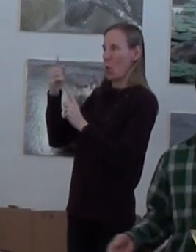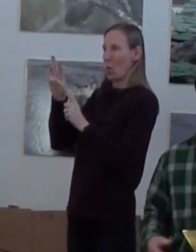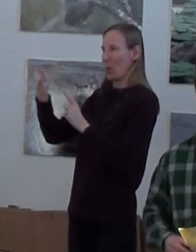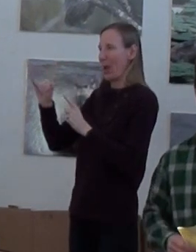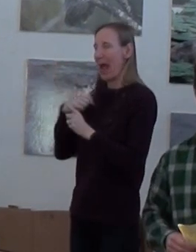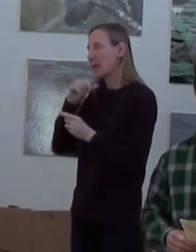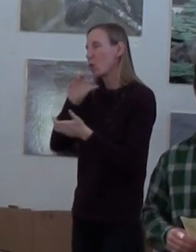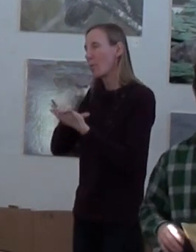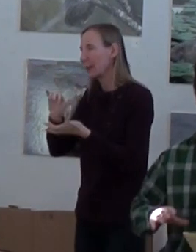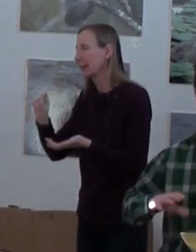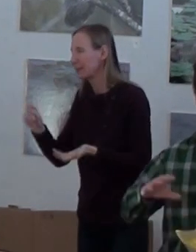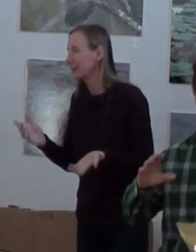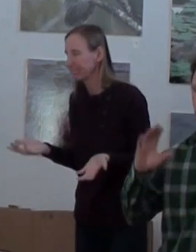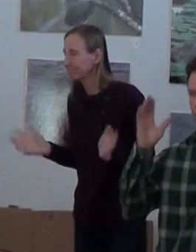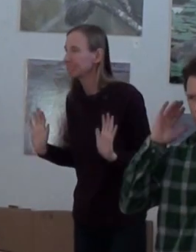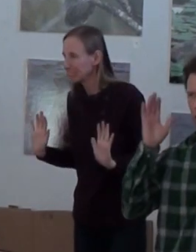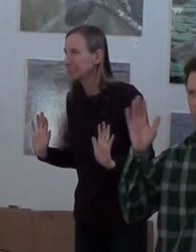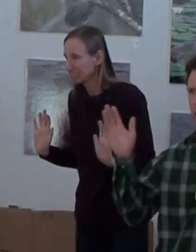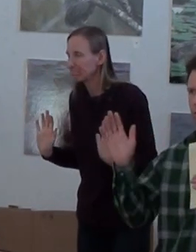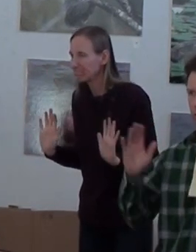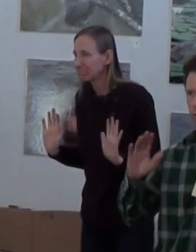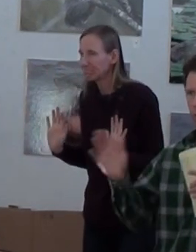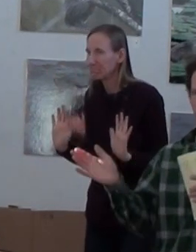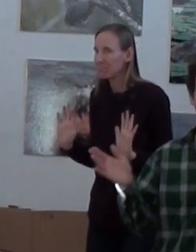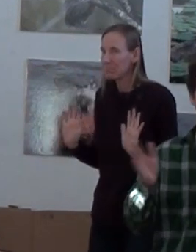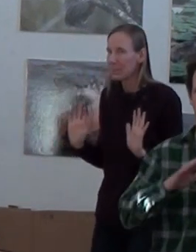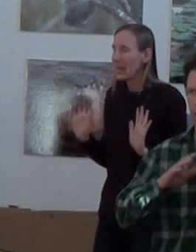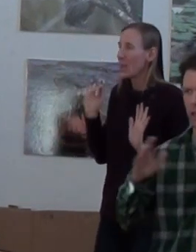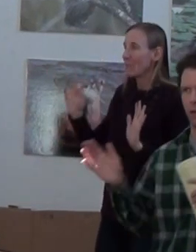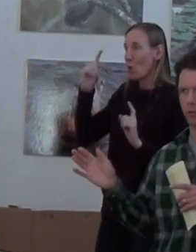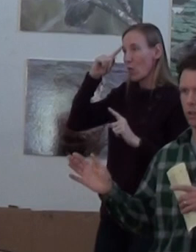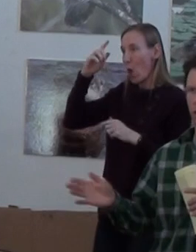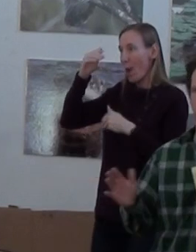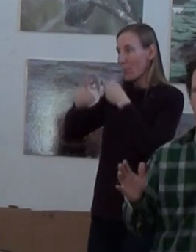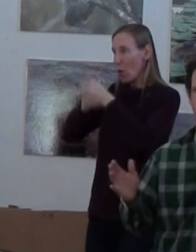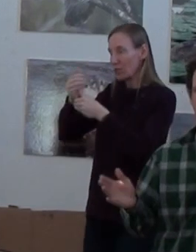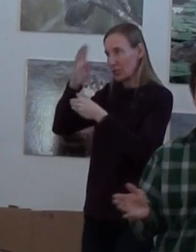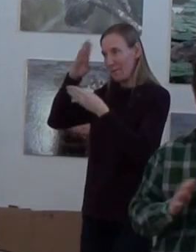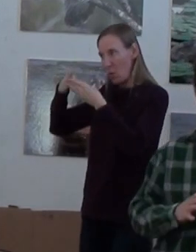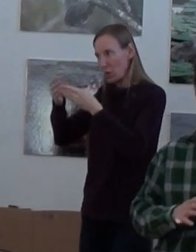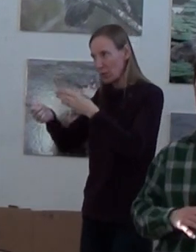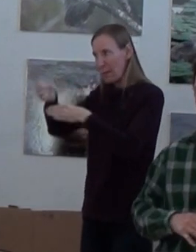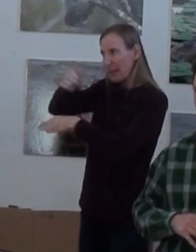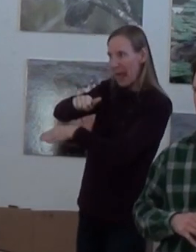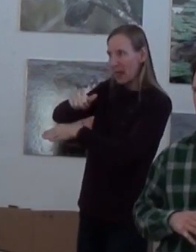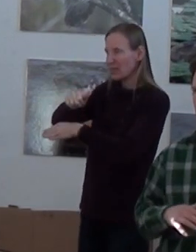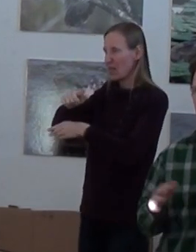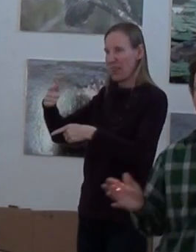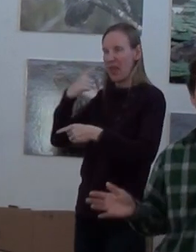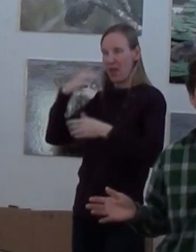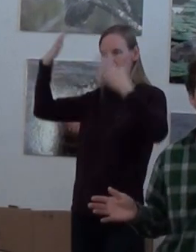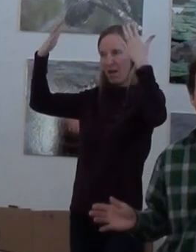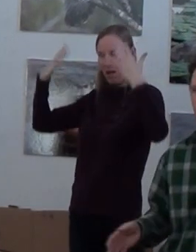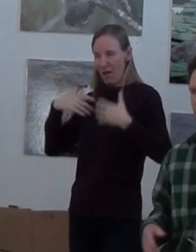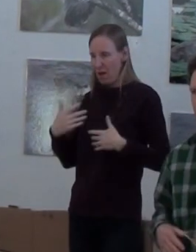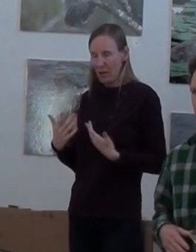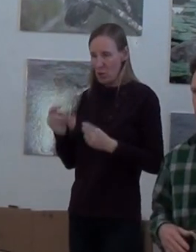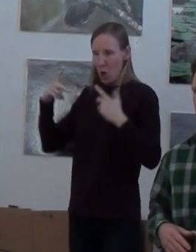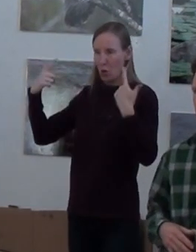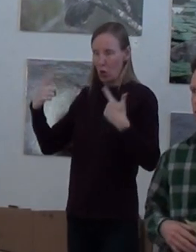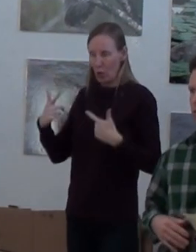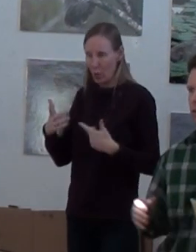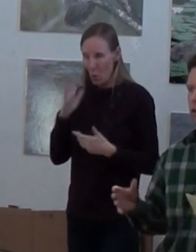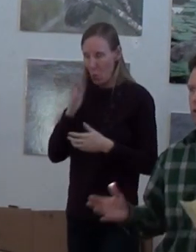now. And if you were to think of any, if your thought process is focused on anything else to try to find other solutions, you're somehow flawed,